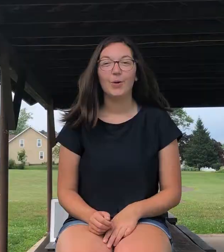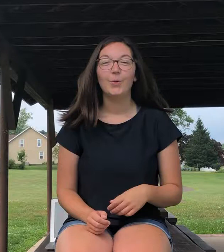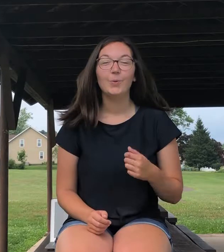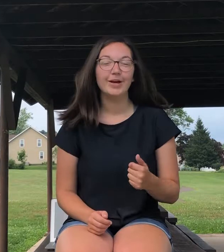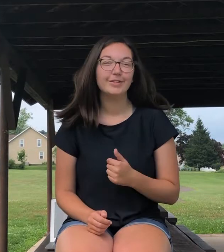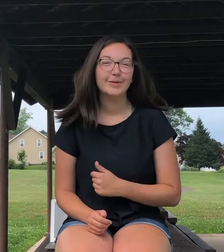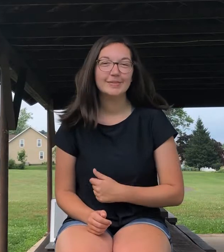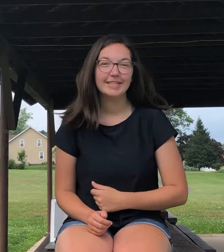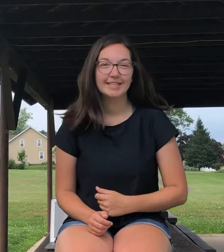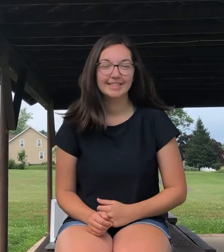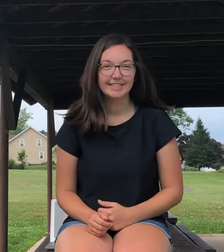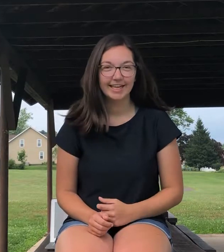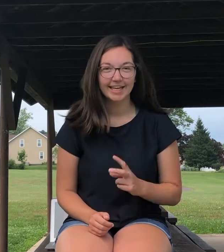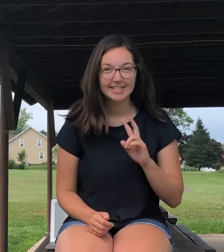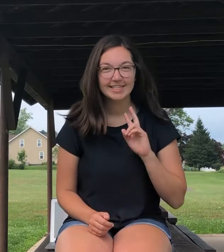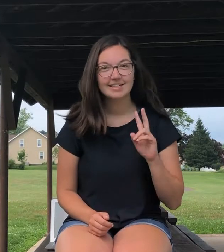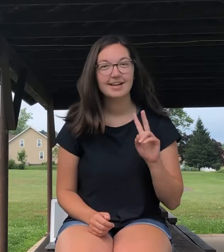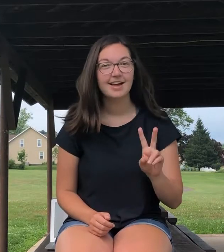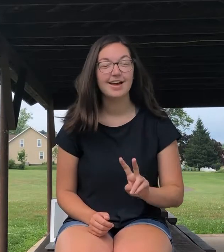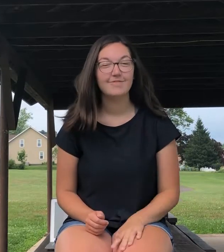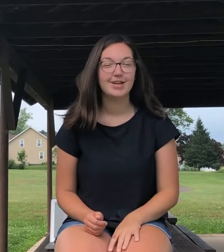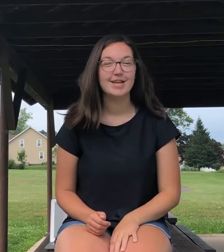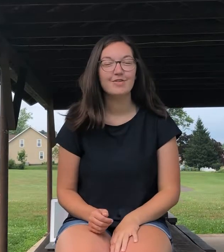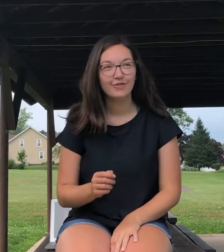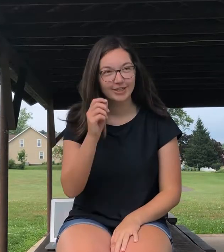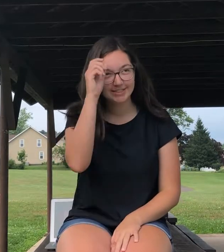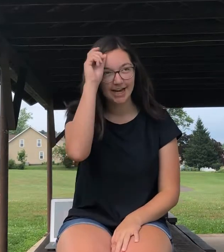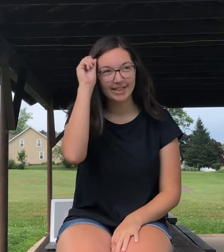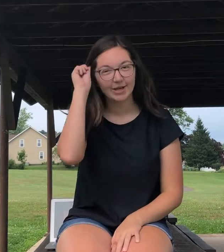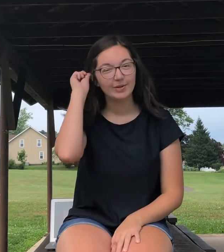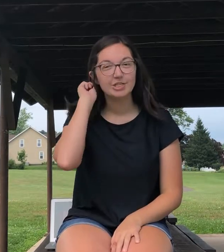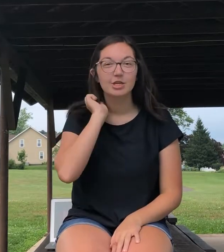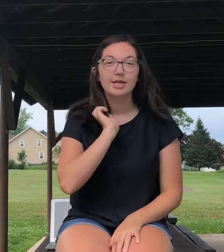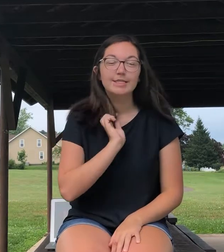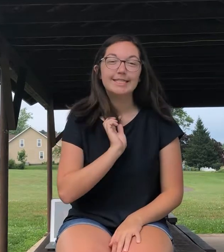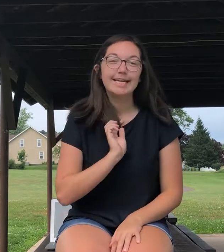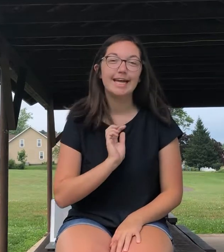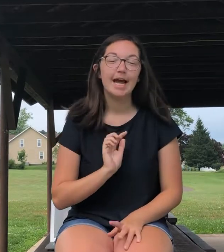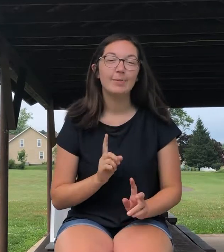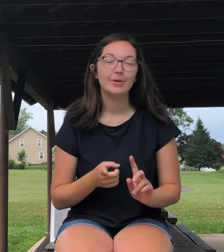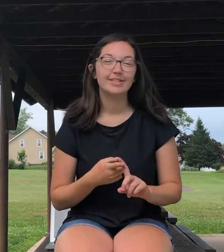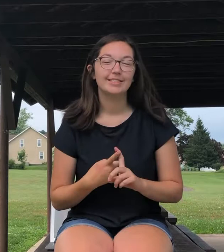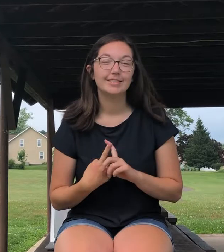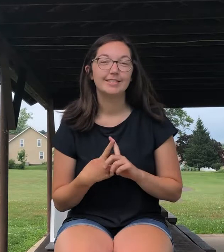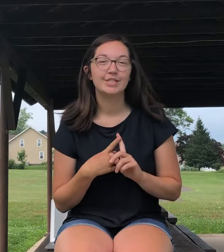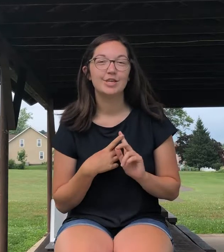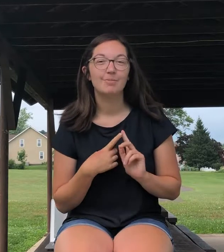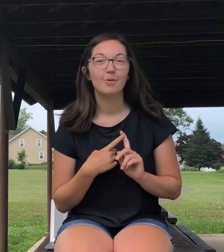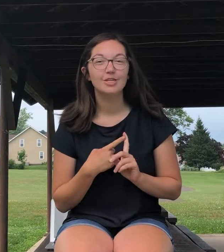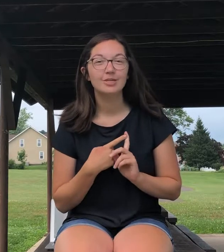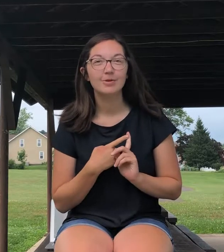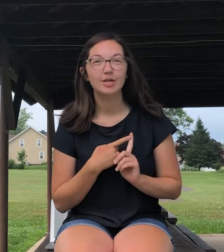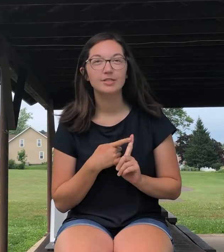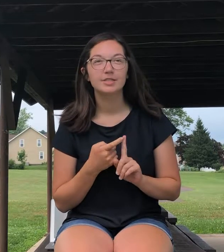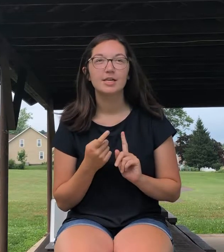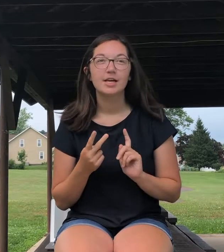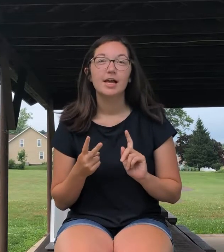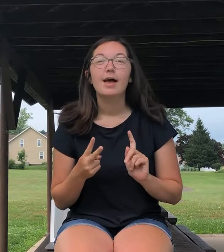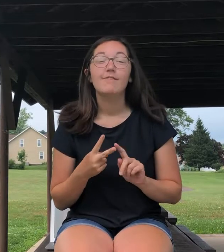Welcome to the second video for sign language. Today I'm going to teach some question words, a